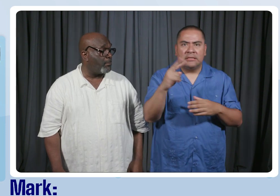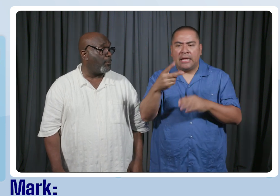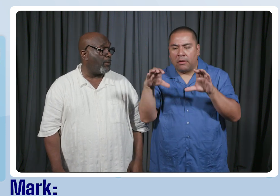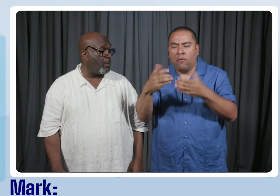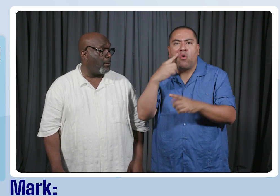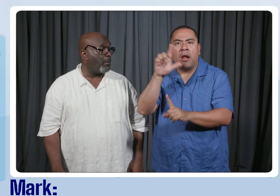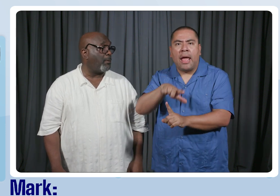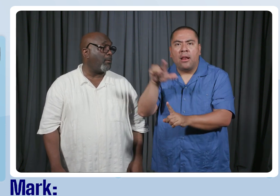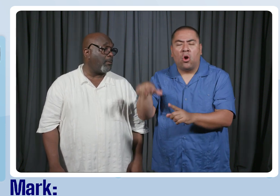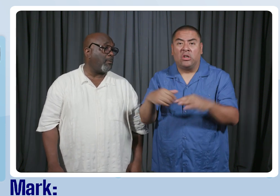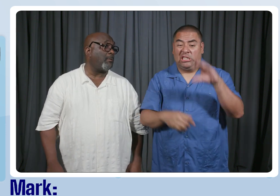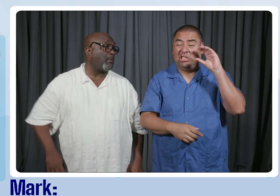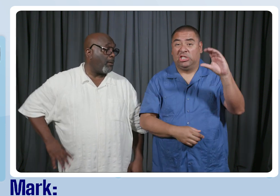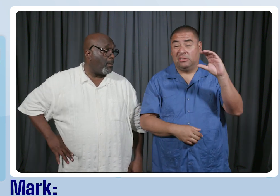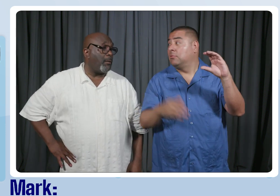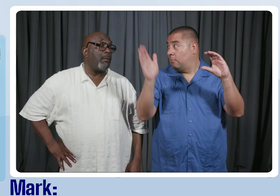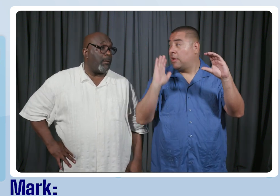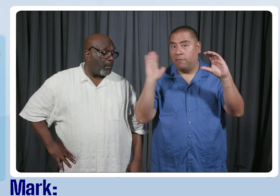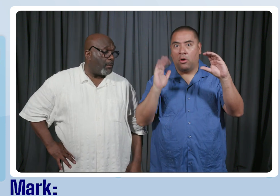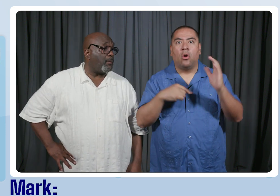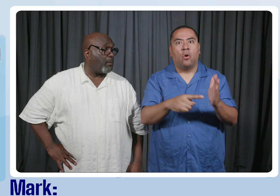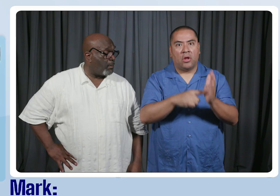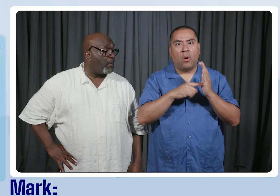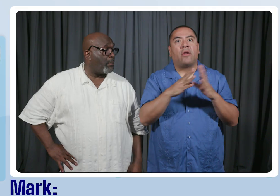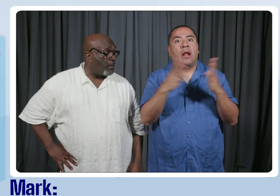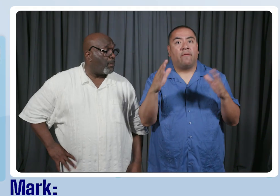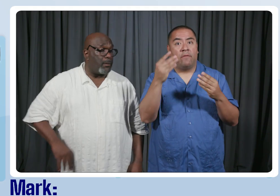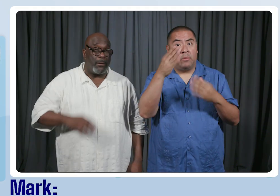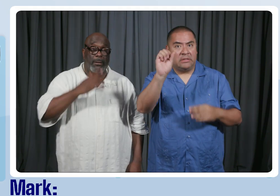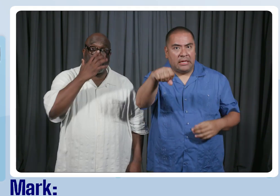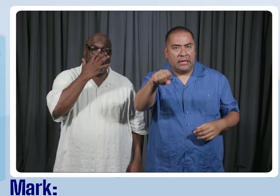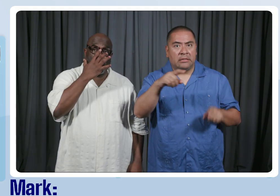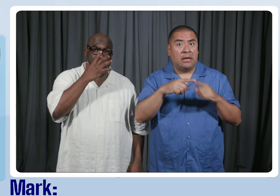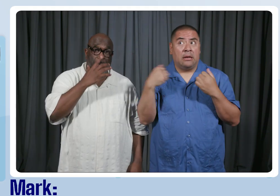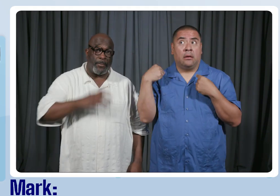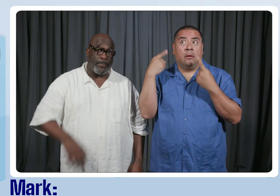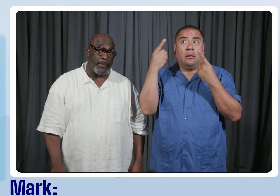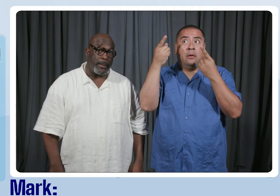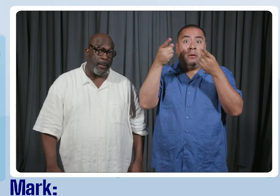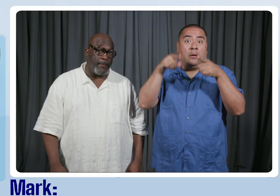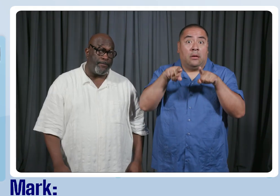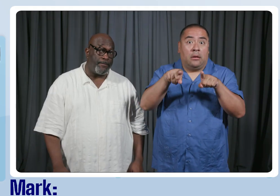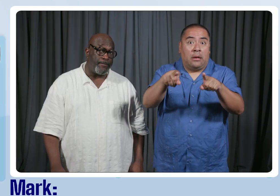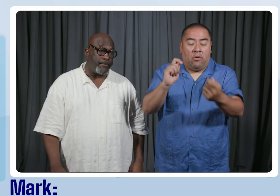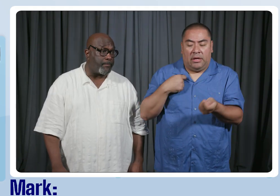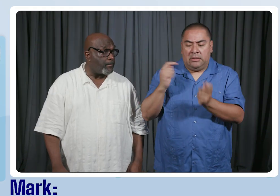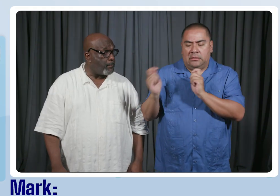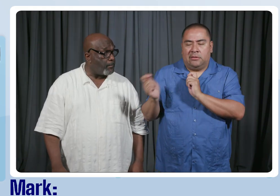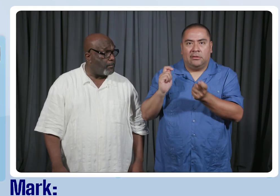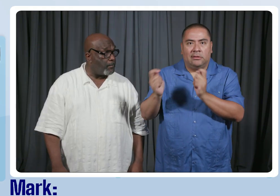to fill out. It was a large thing. And we do require a lot of that information. Over the years, what we had done was